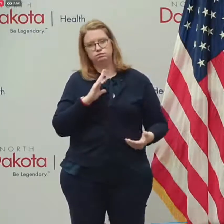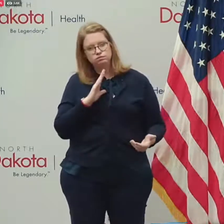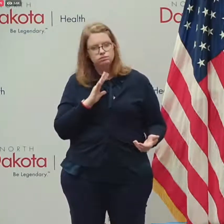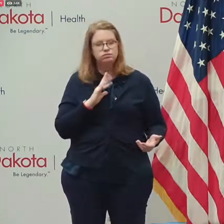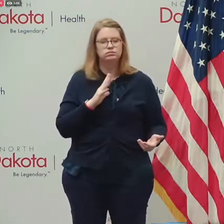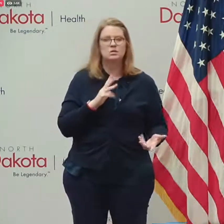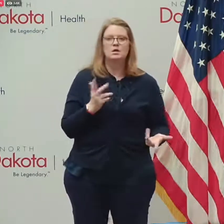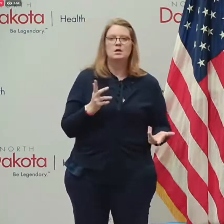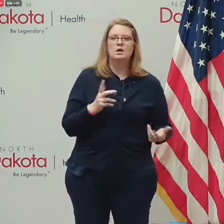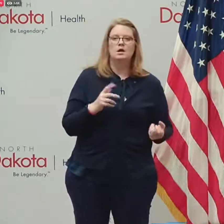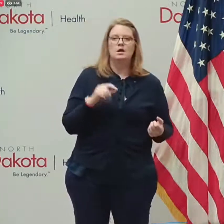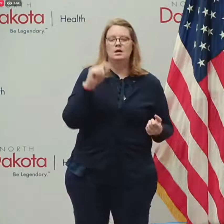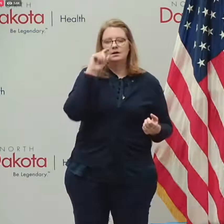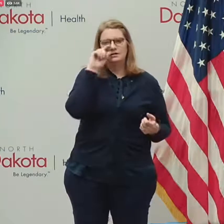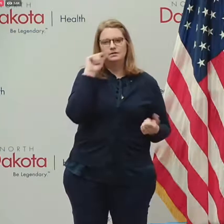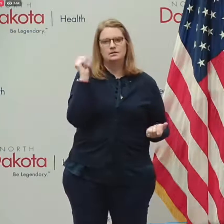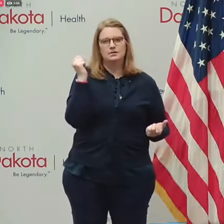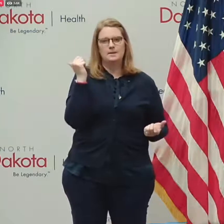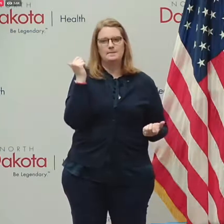Whether it's